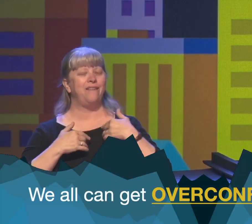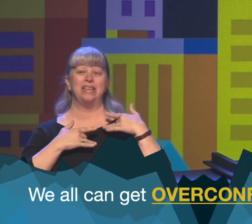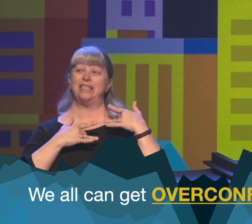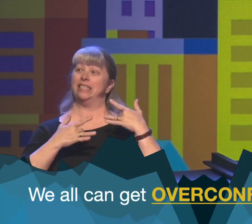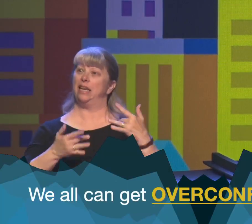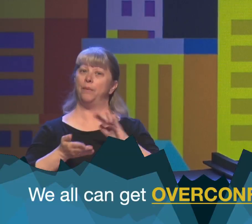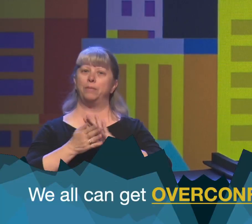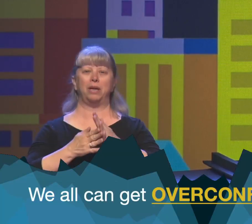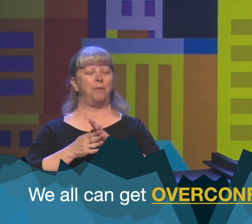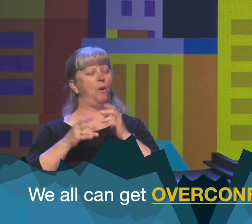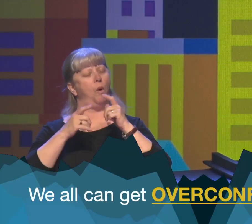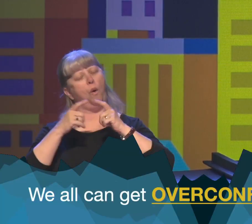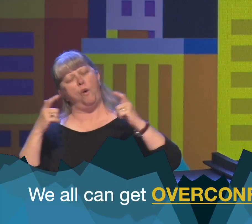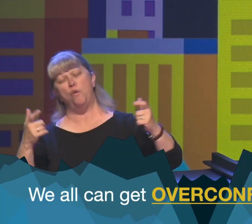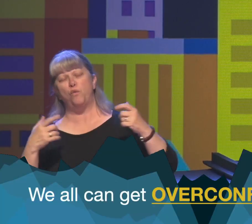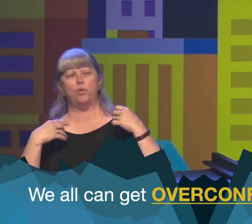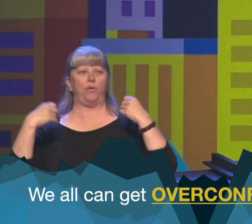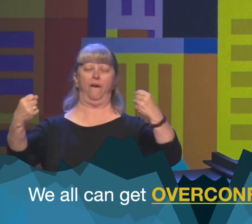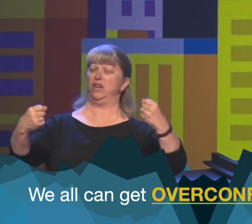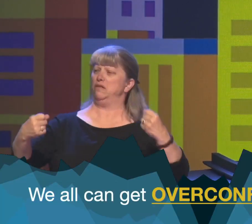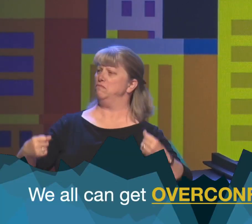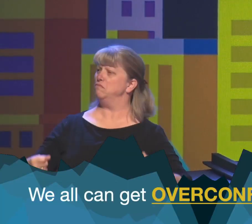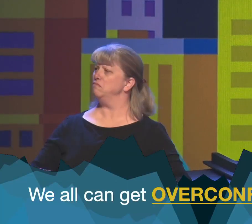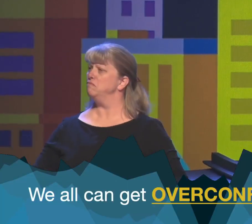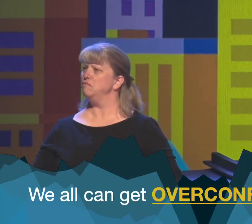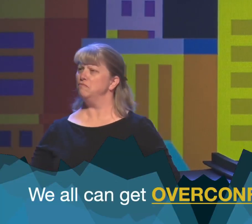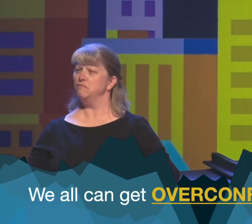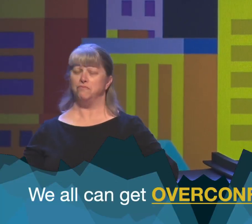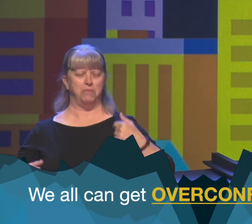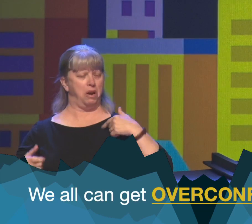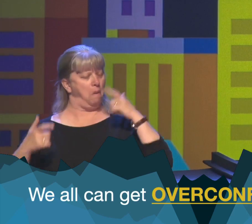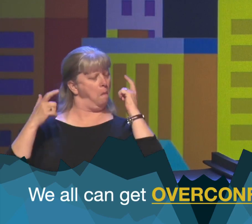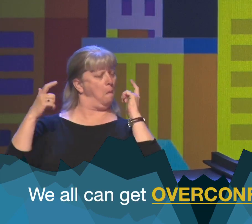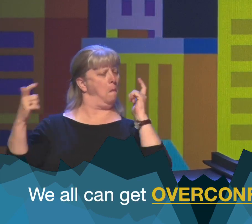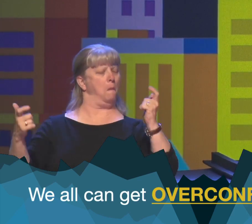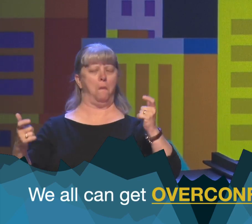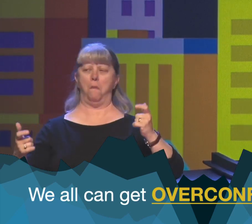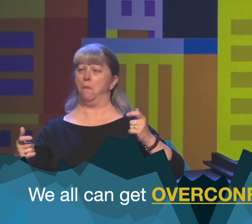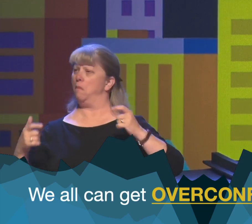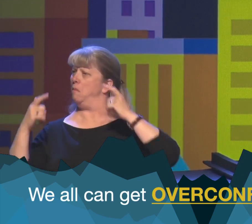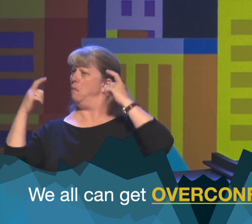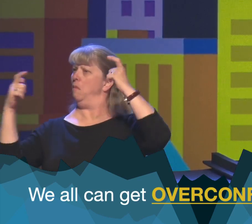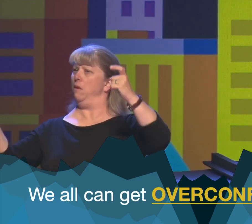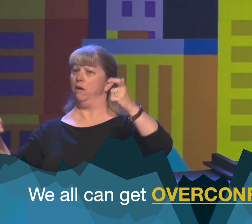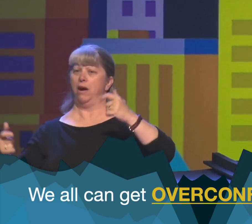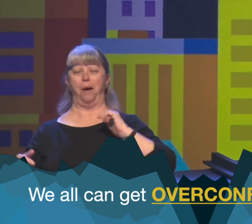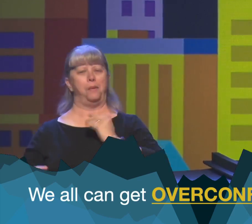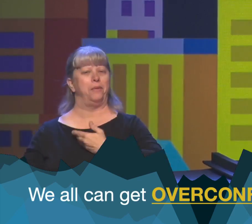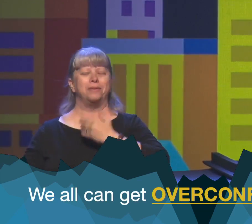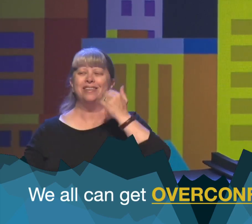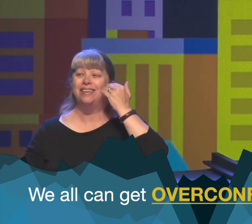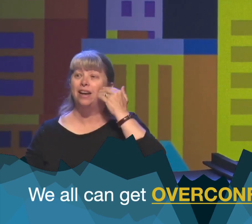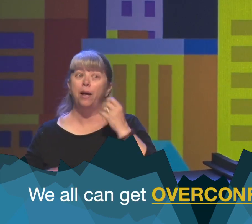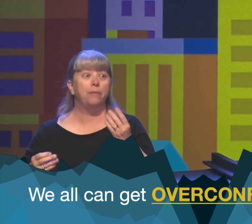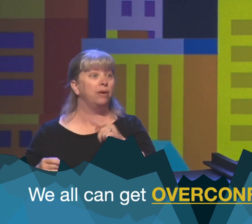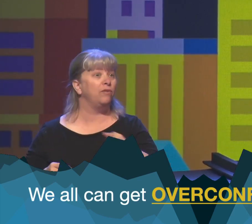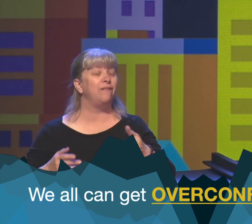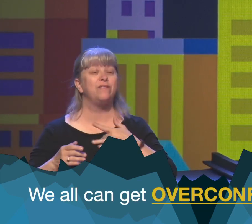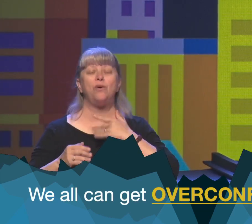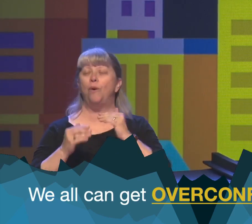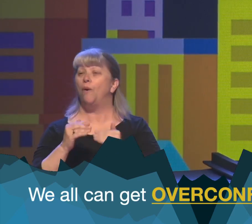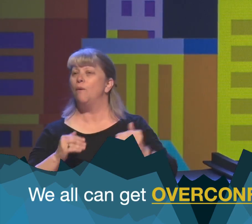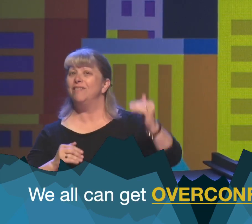become overconfident, right? We have this tendency to become overconfident. We get overconfident in our knowledge. How many of y'all get